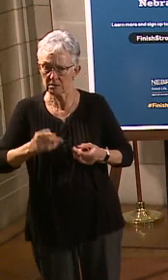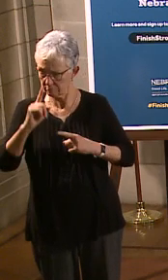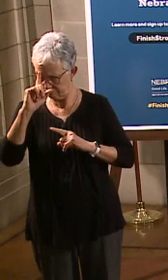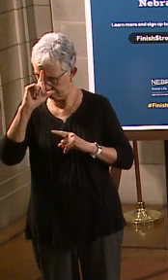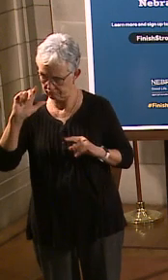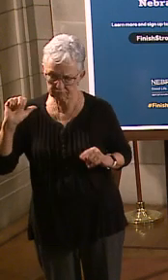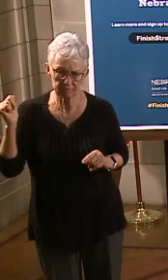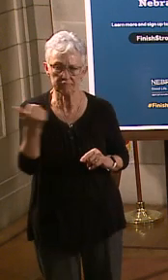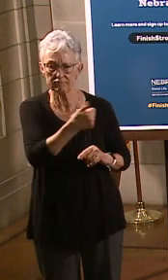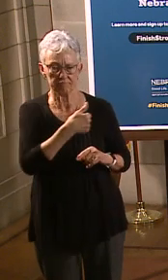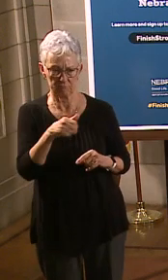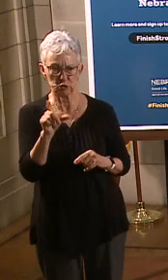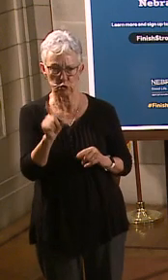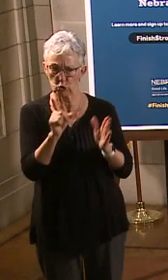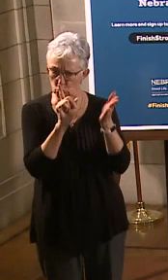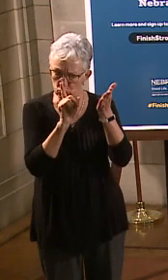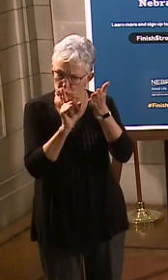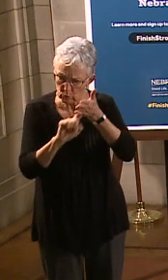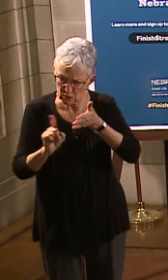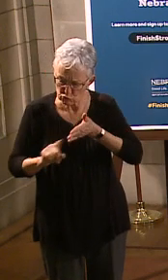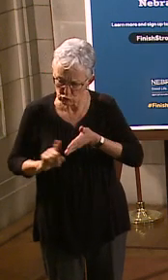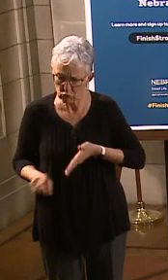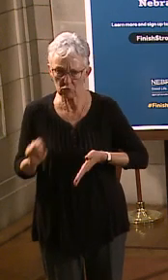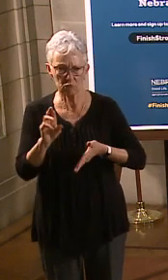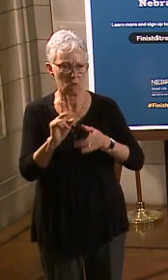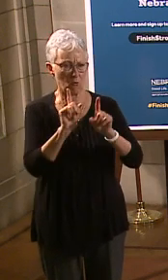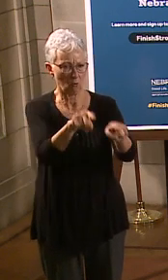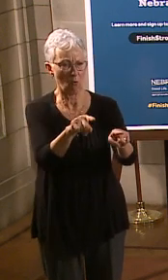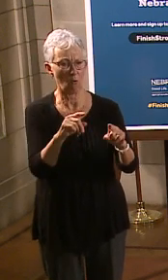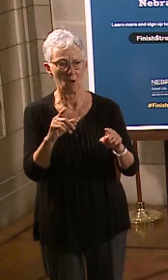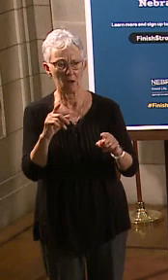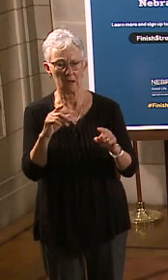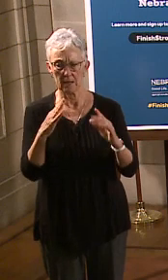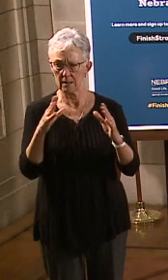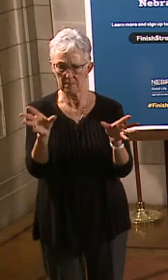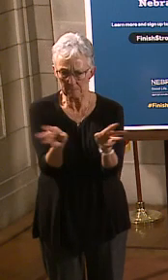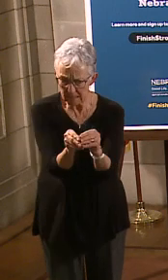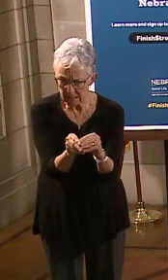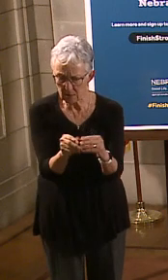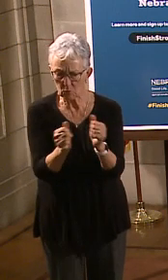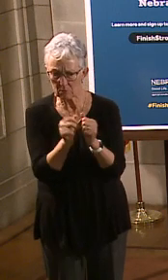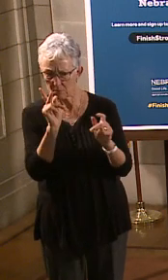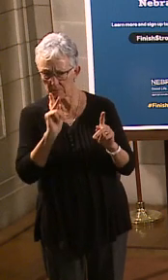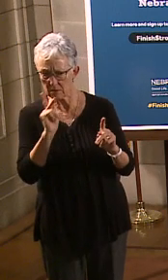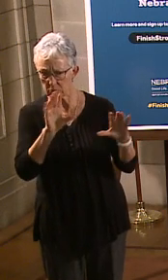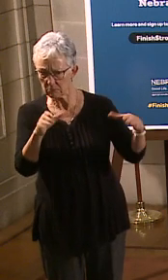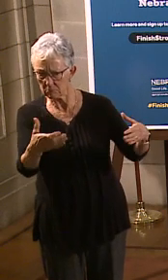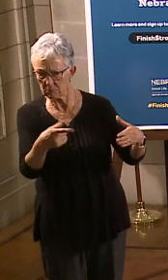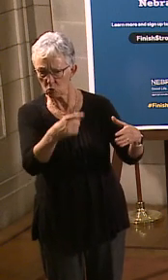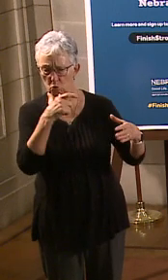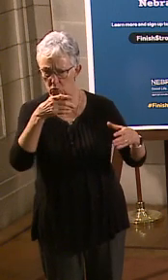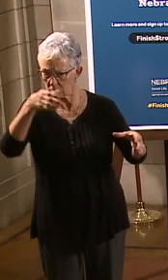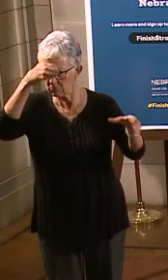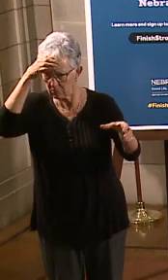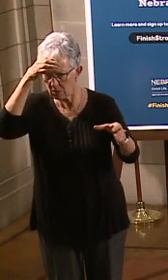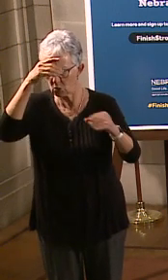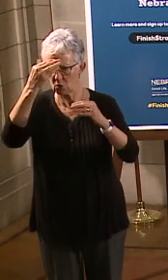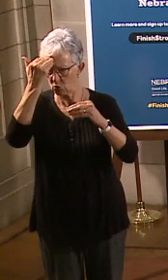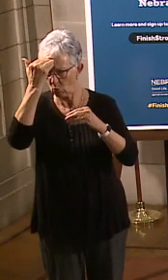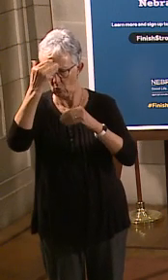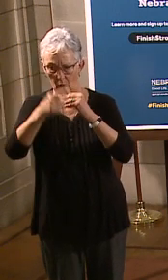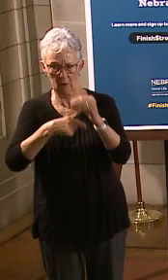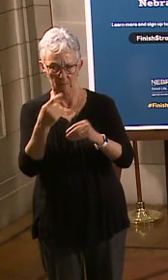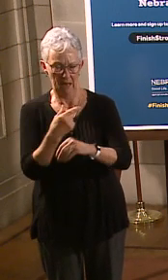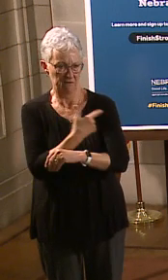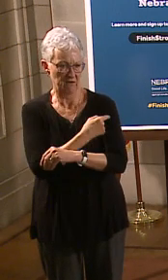town halls if you'd like, and just find out more information about the vaccine and get those questions answered. We do have a frequently